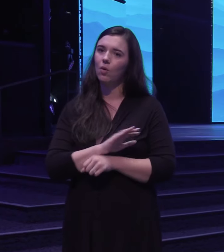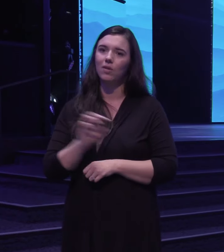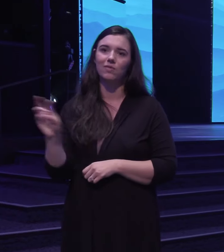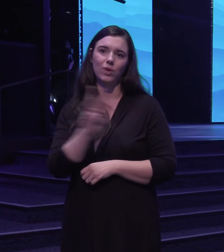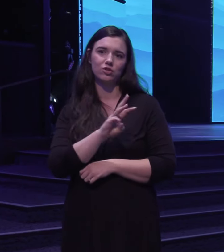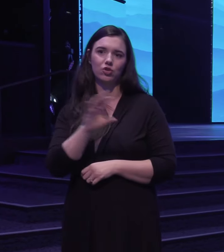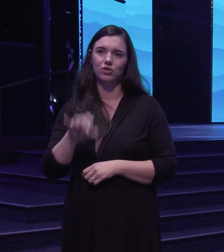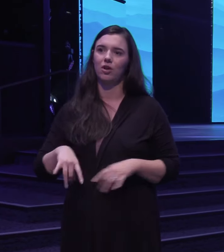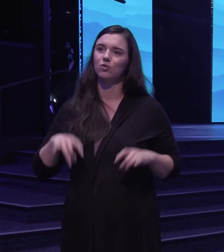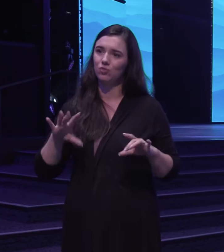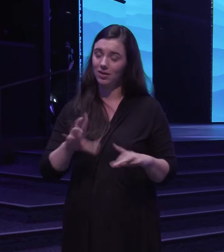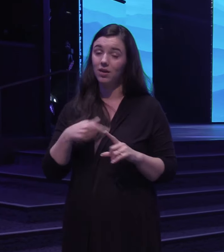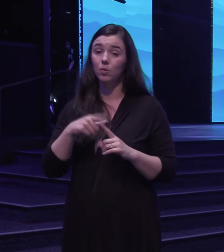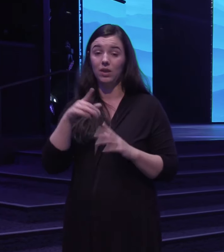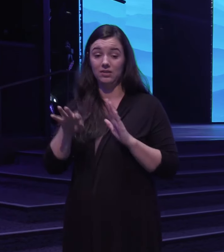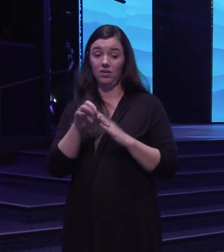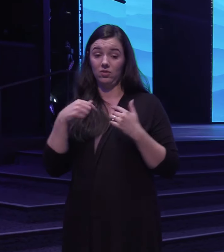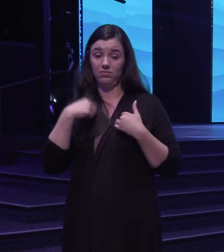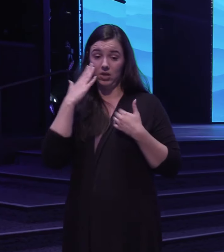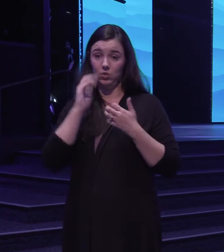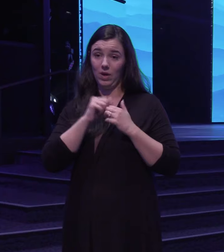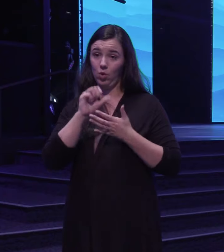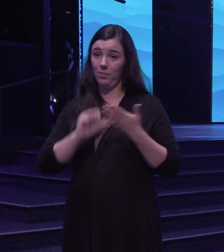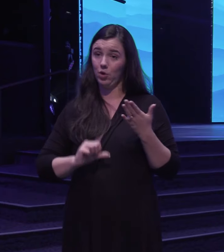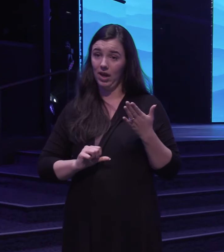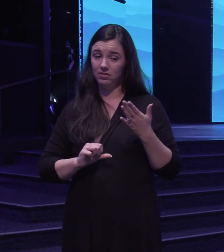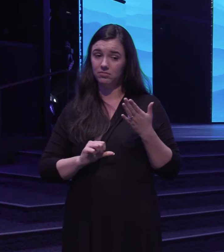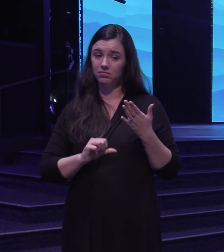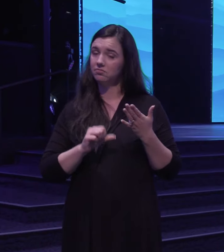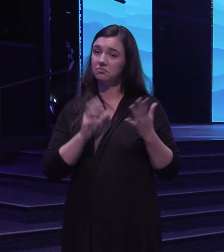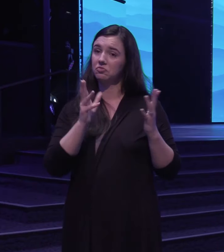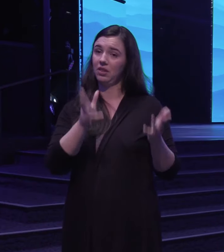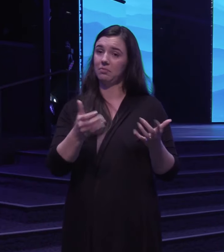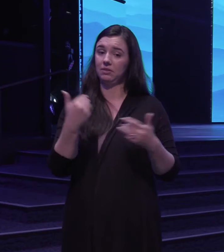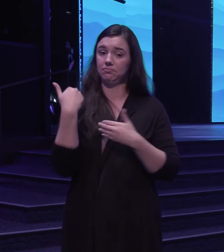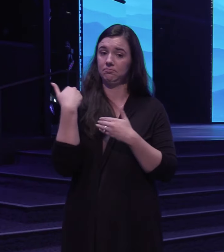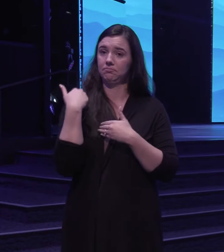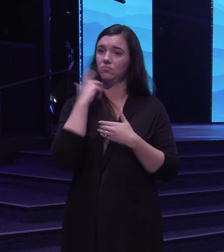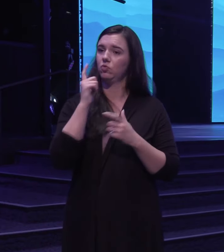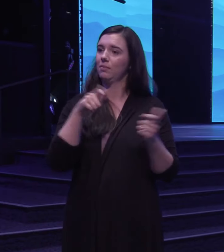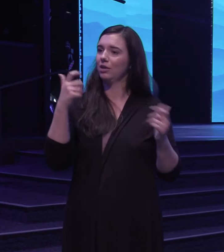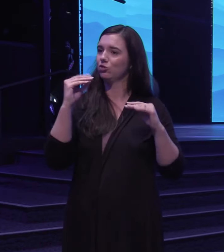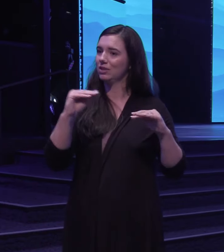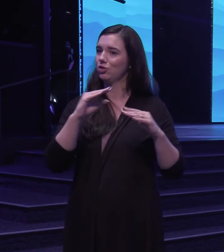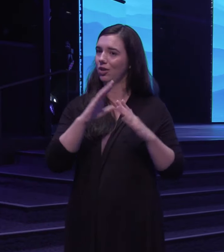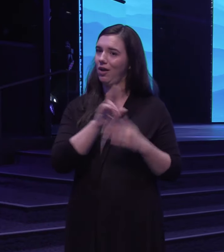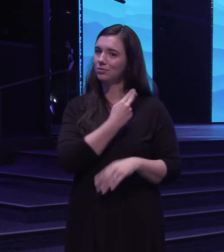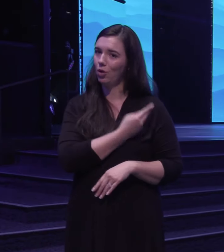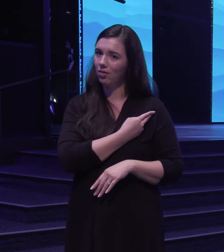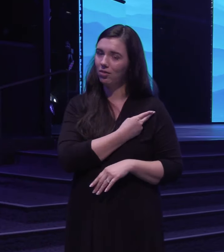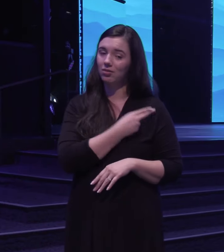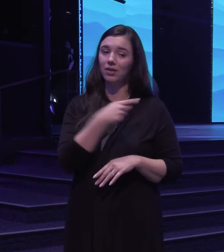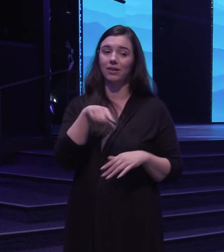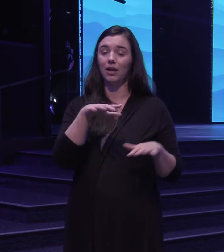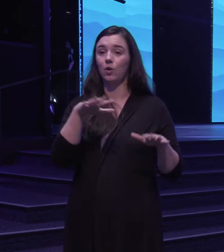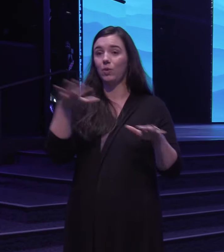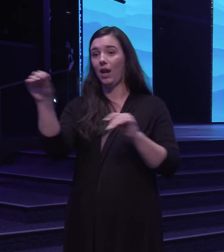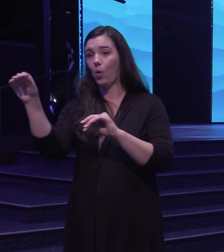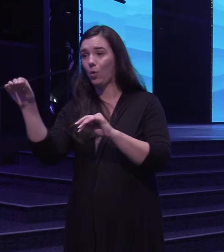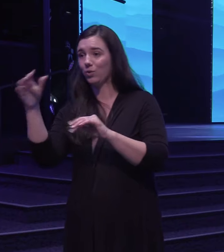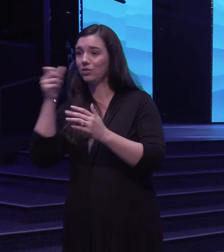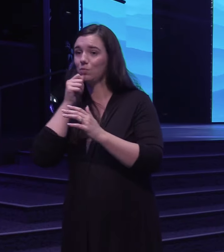Australia. And once they discovered that I knew how to operate, they kind of left me in charge of the major teaching hospital and they went out to the